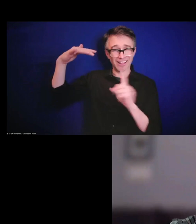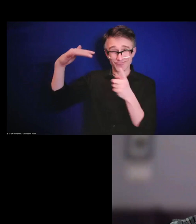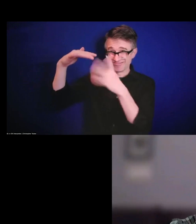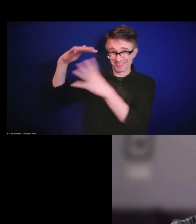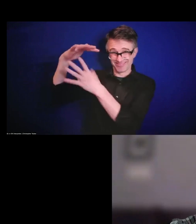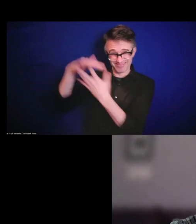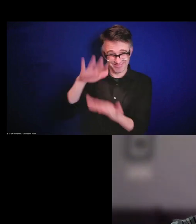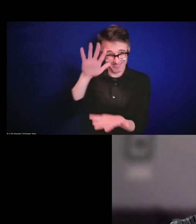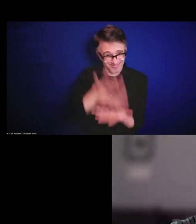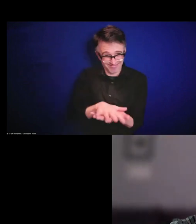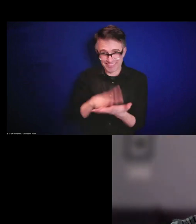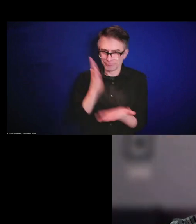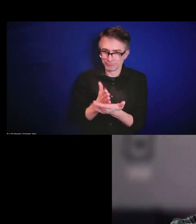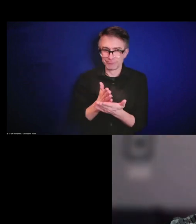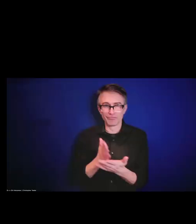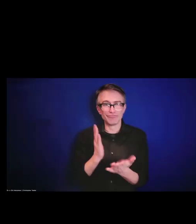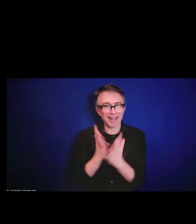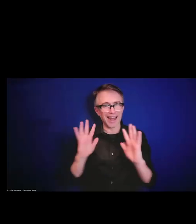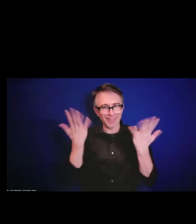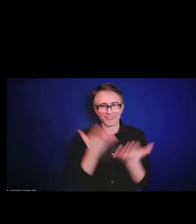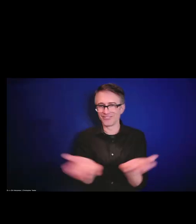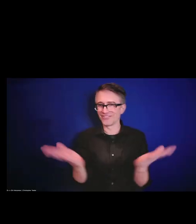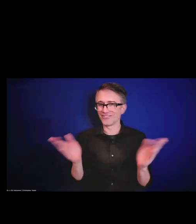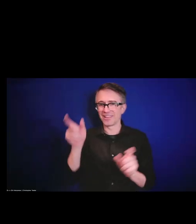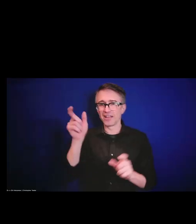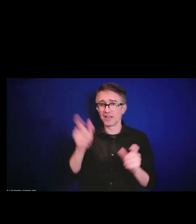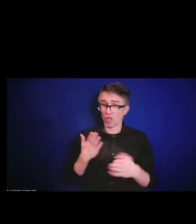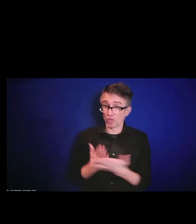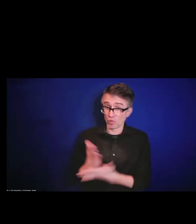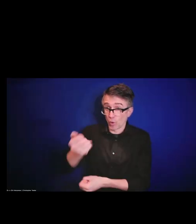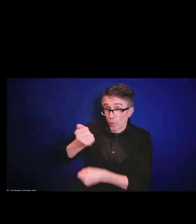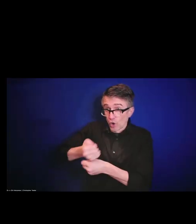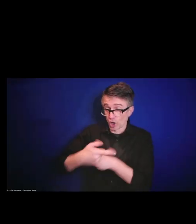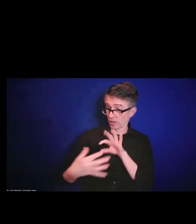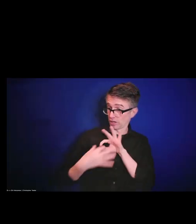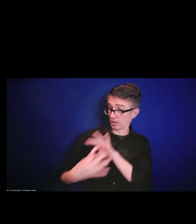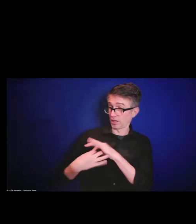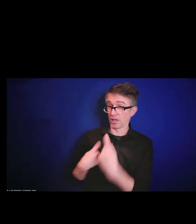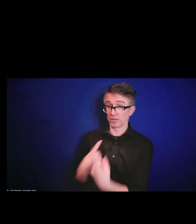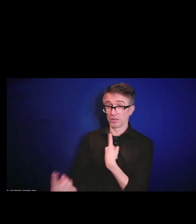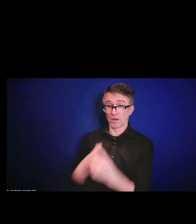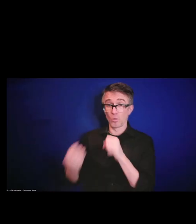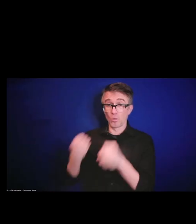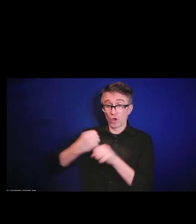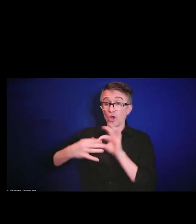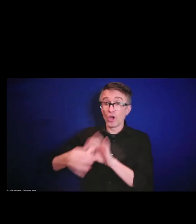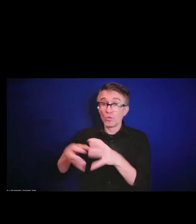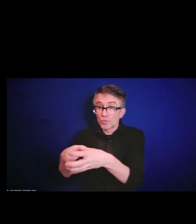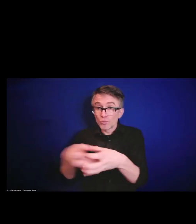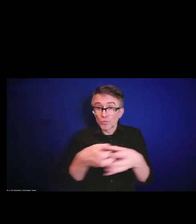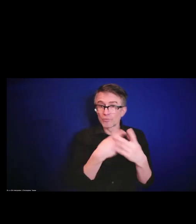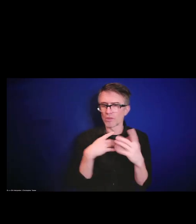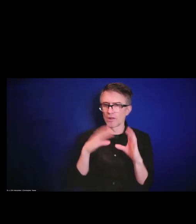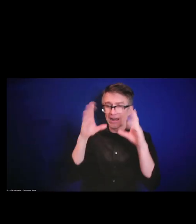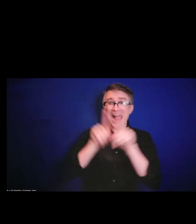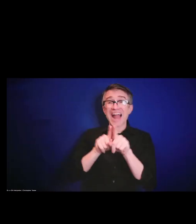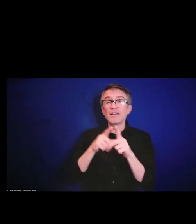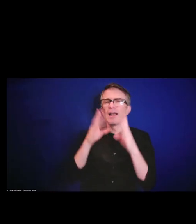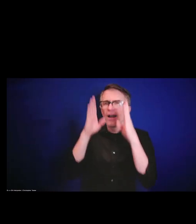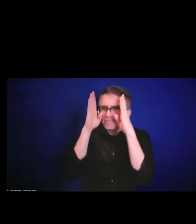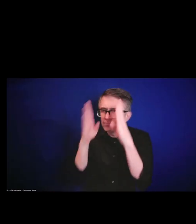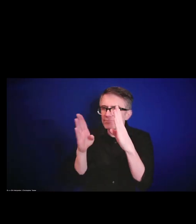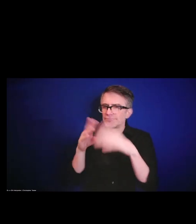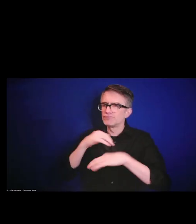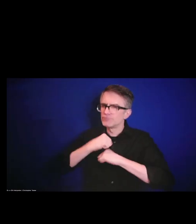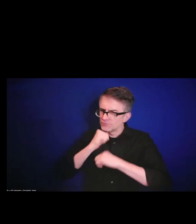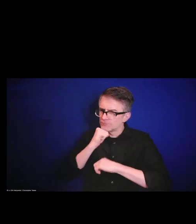those communities, talking to those communities, listening. But that also means for a lot of people, unlearning some of the things